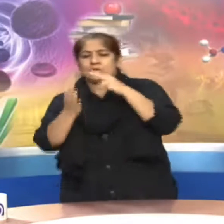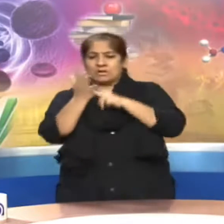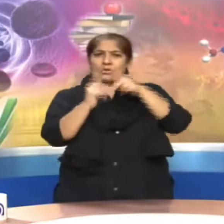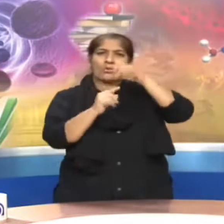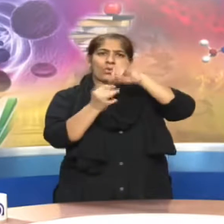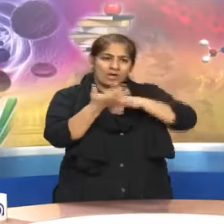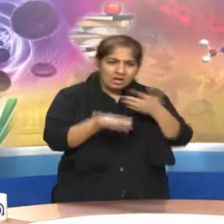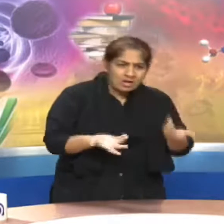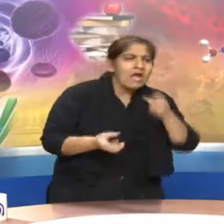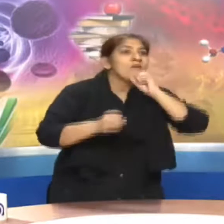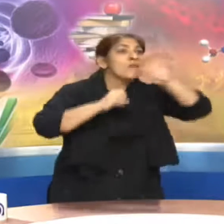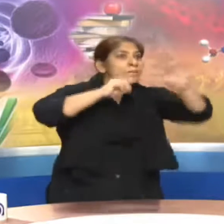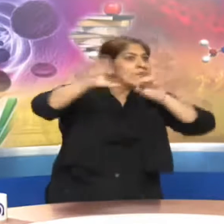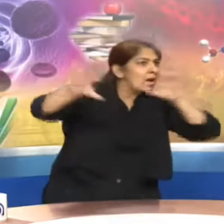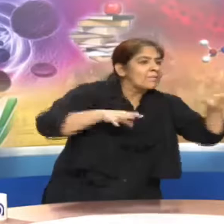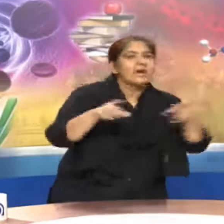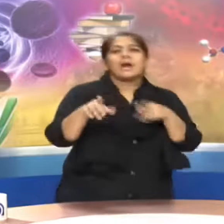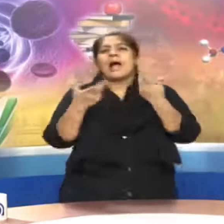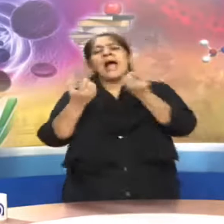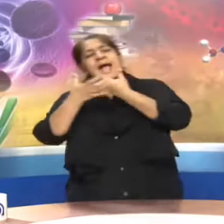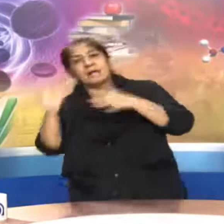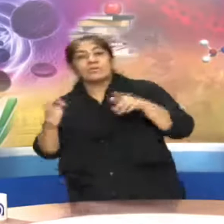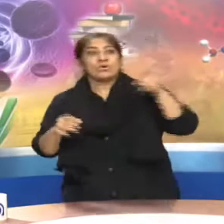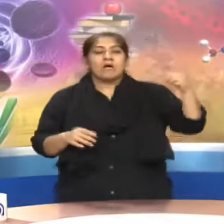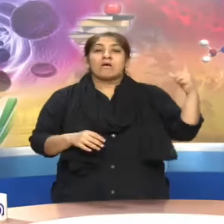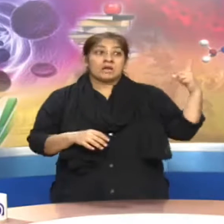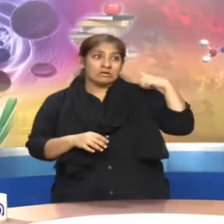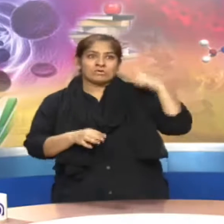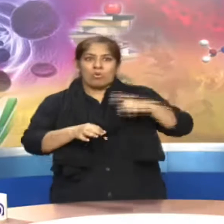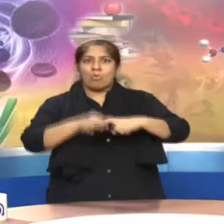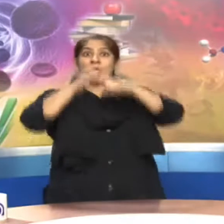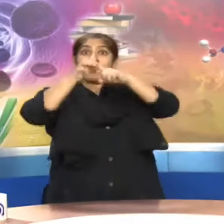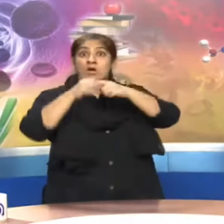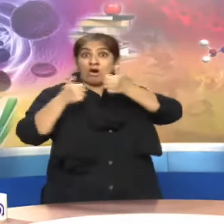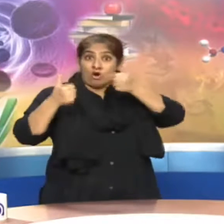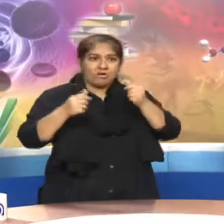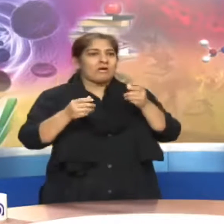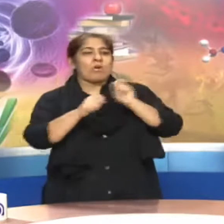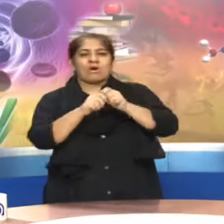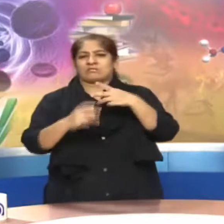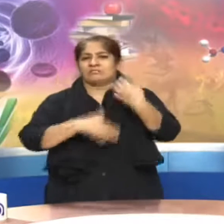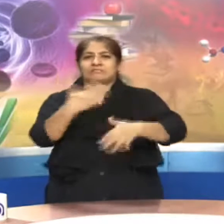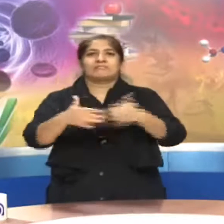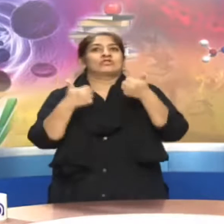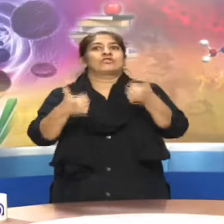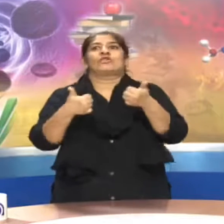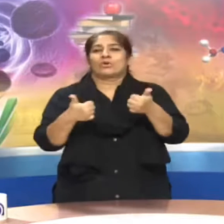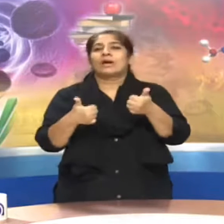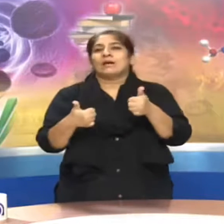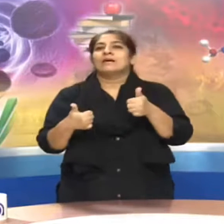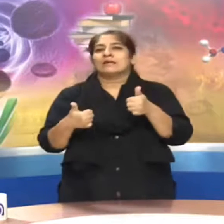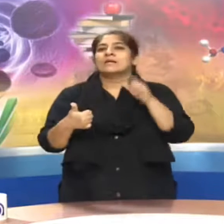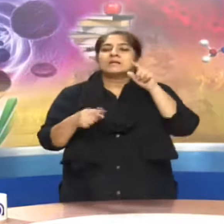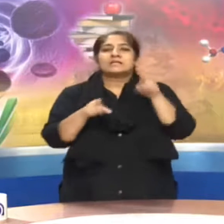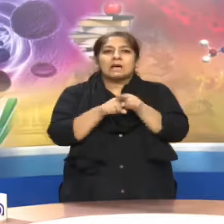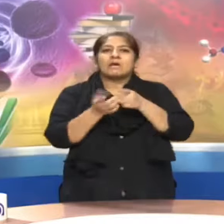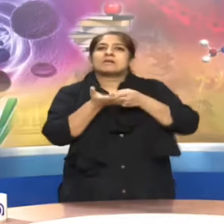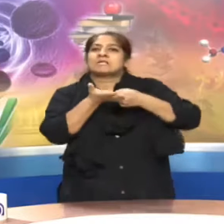any government organization, we give information to the subordinate or to the teamwork,